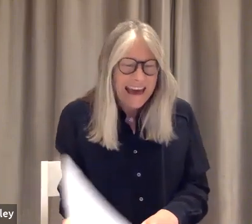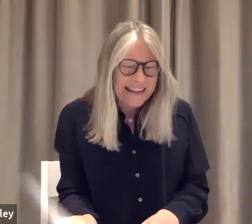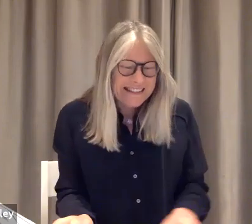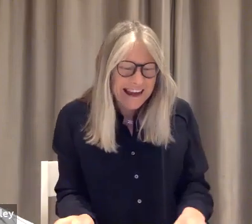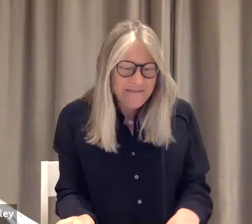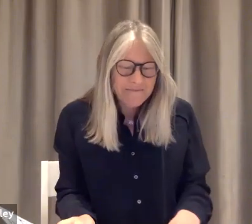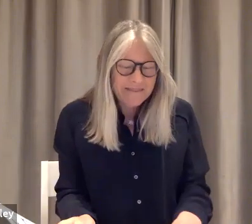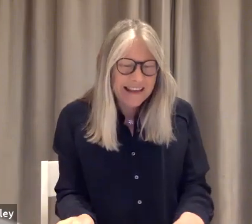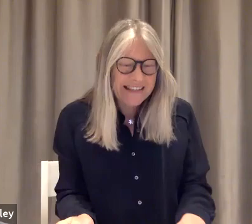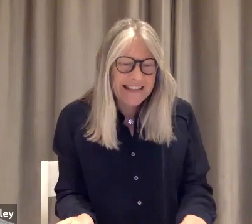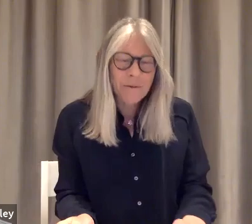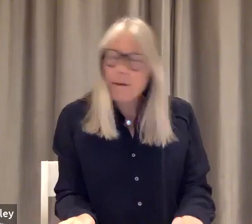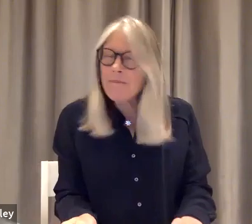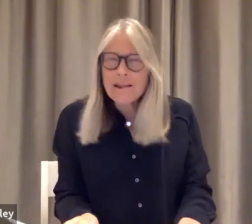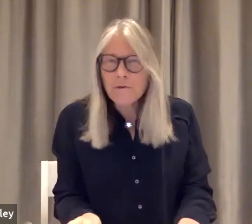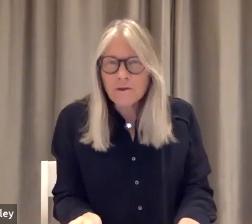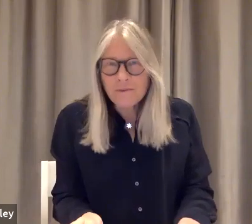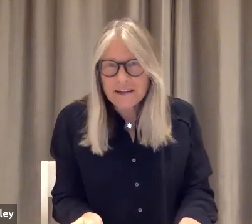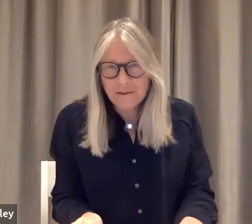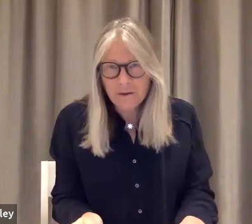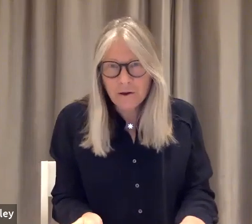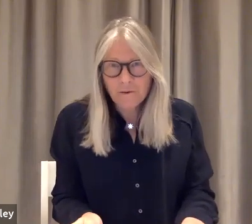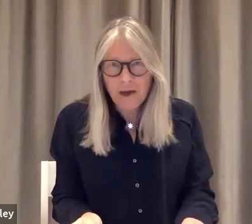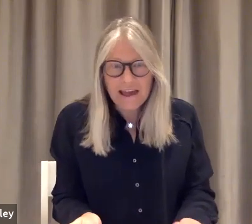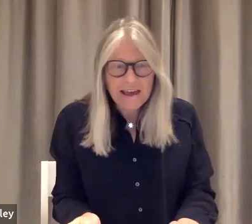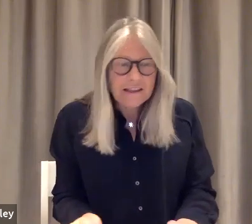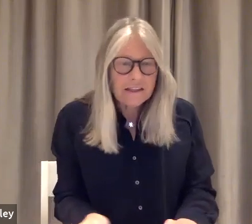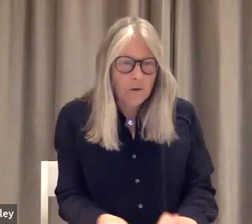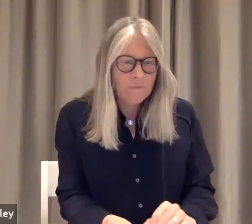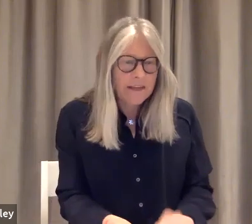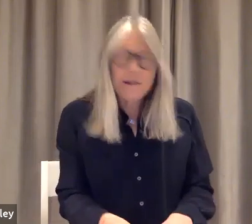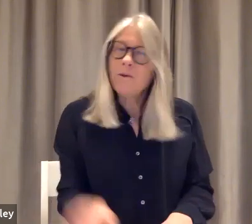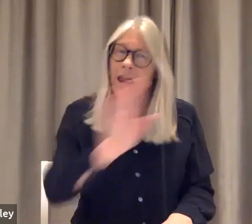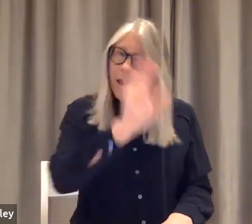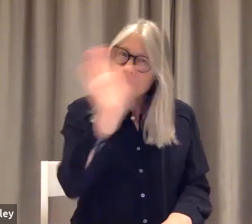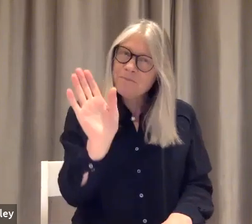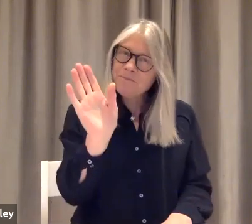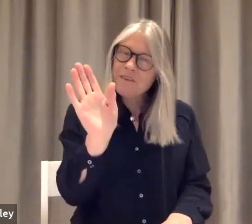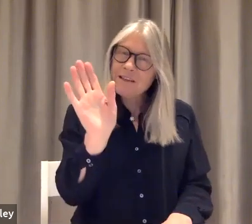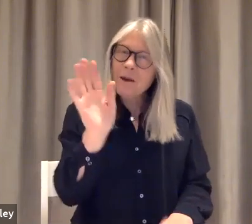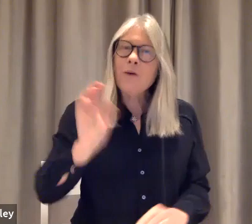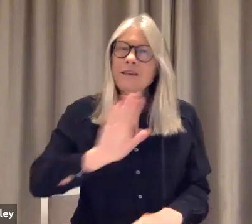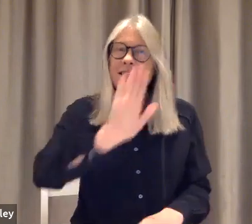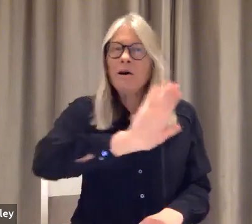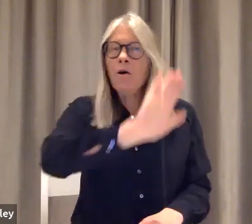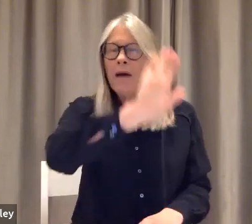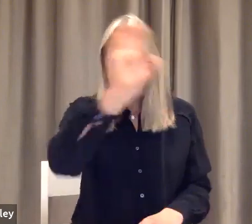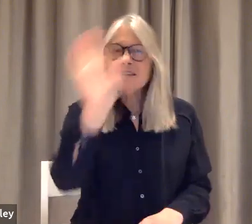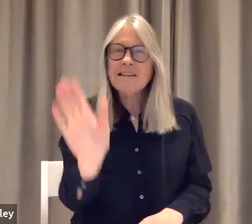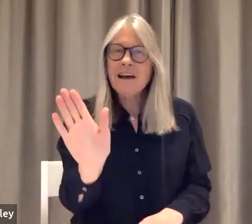And like I say, there's probably many that you've already picked up along the way. So let's start with hello. So hello is just a whole hand, a